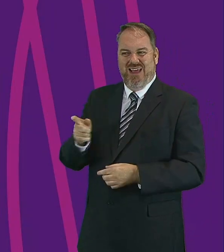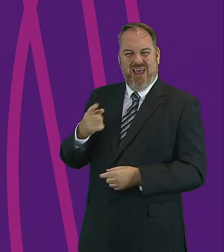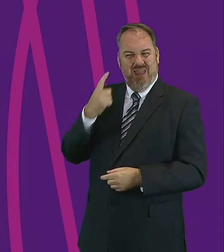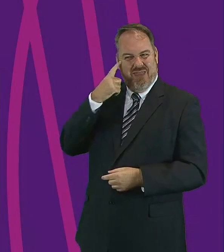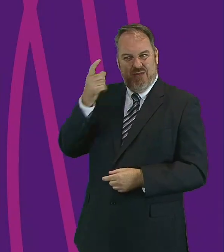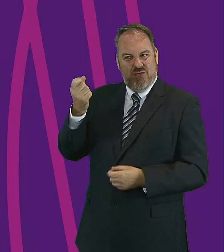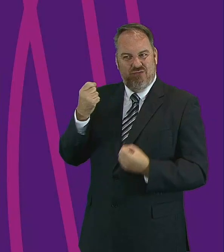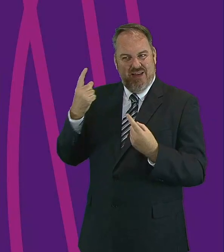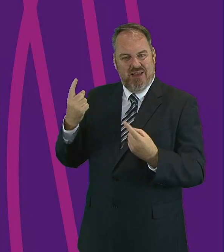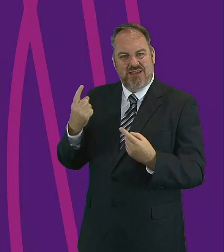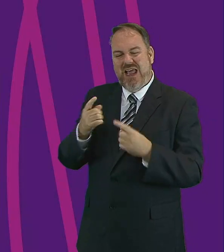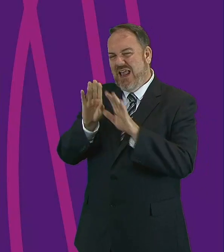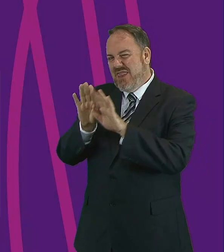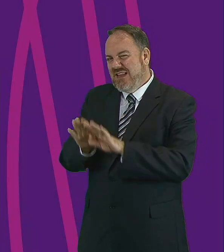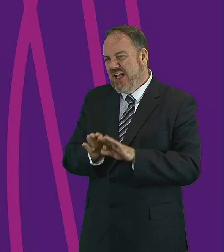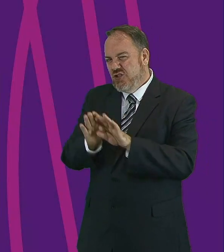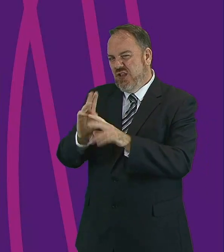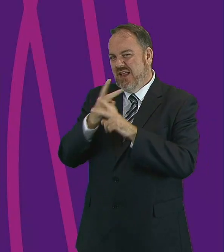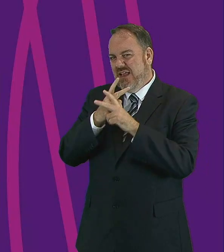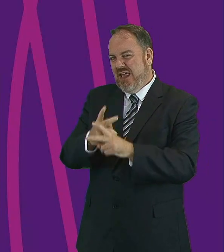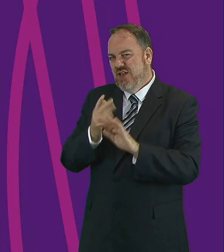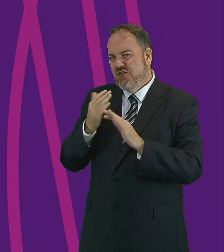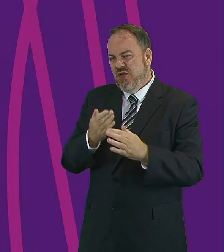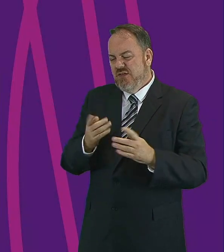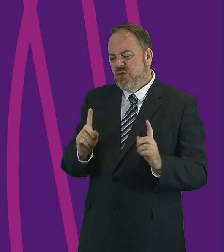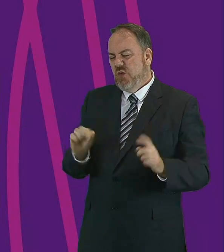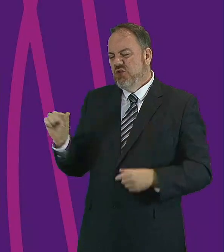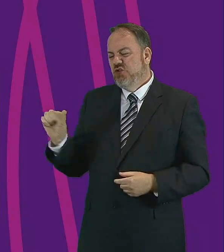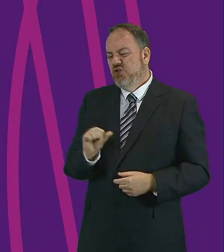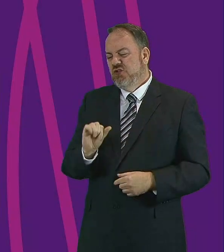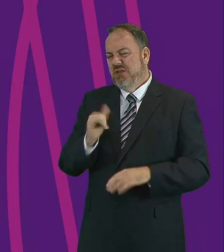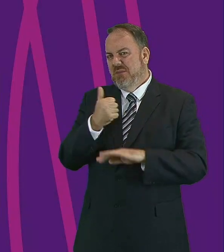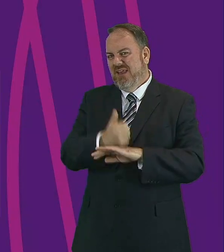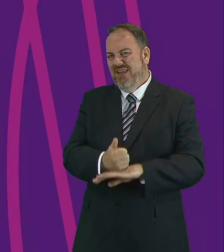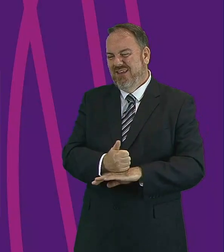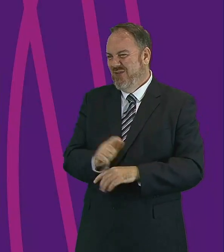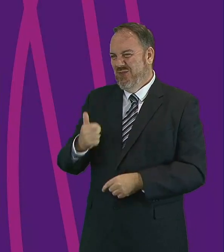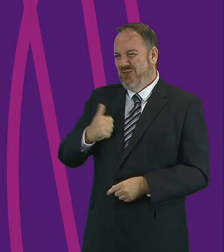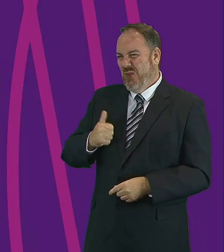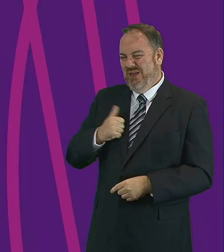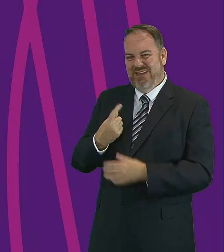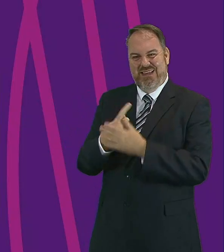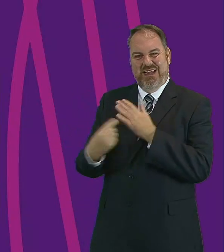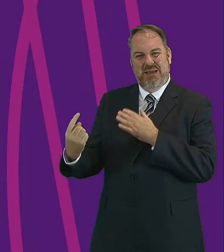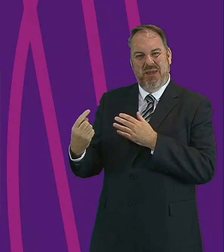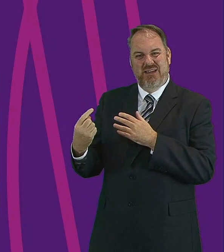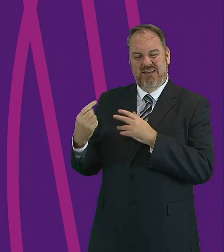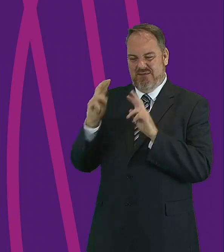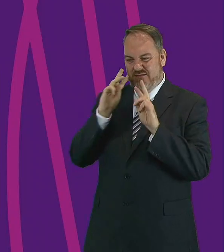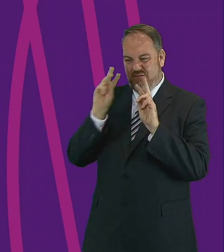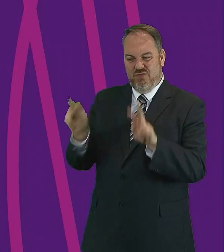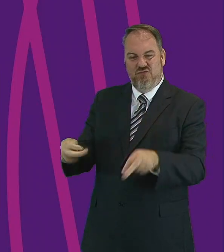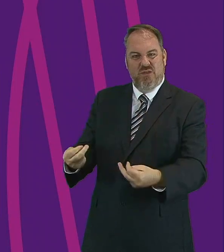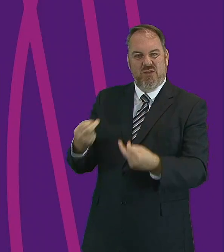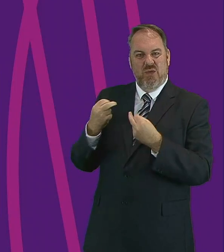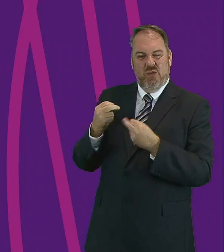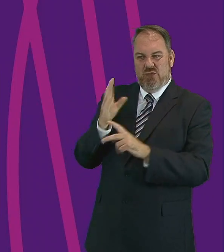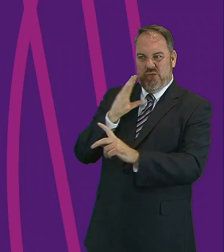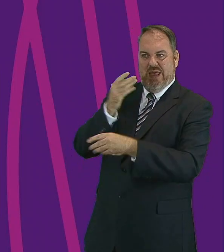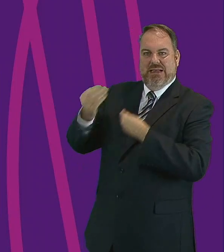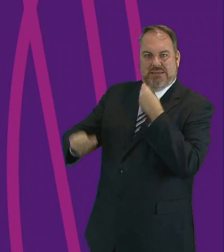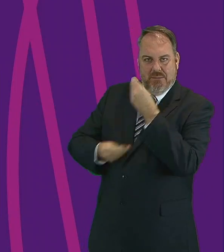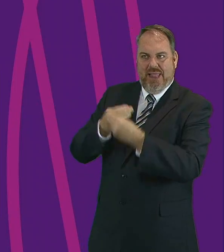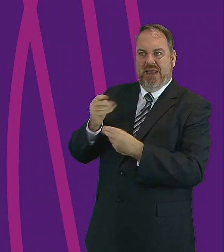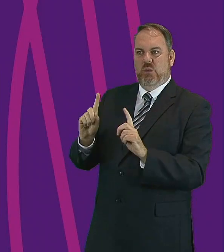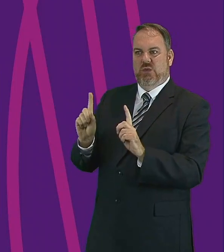know what a national care service should look like. She shouldn't need an independent review to tell her the basic principles it